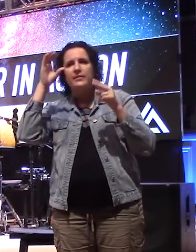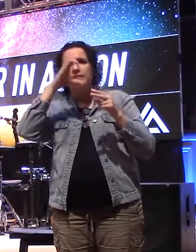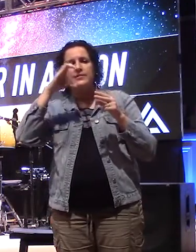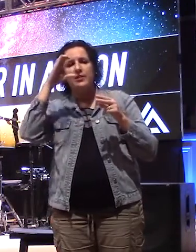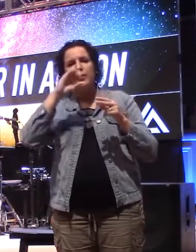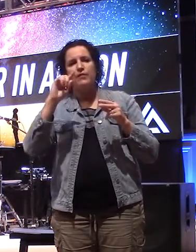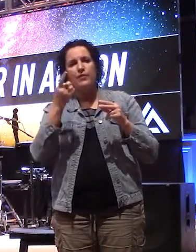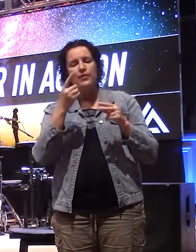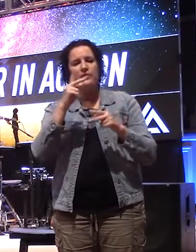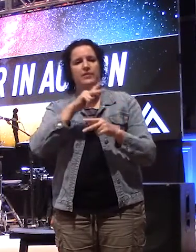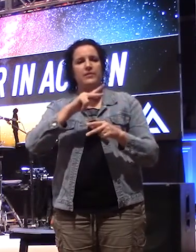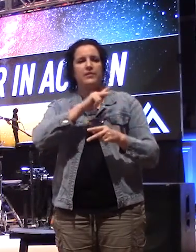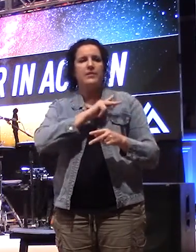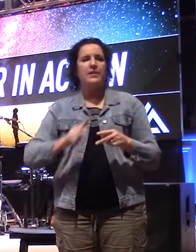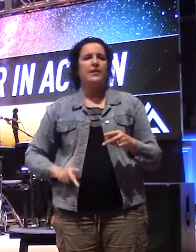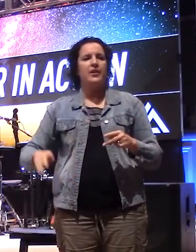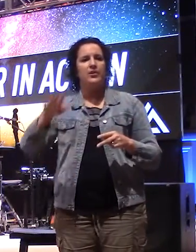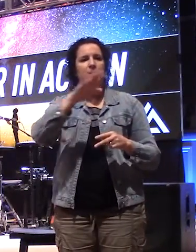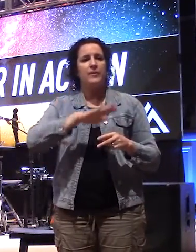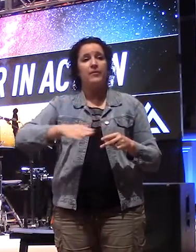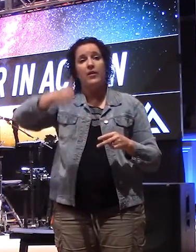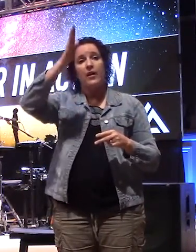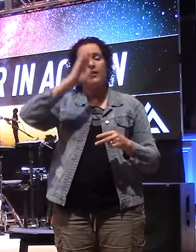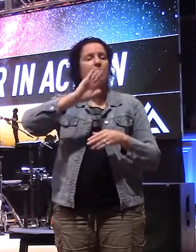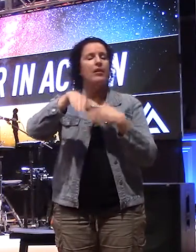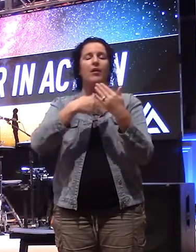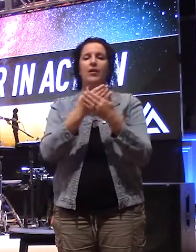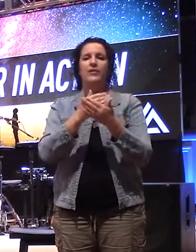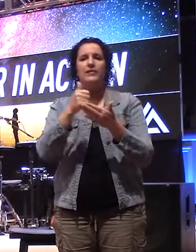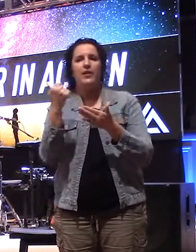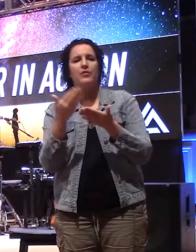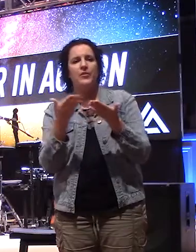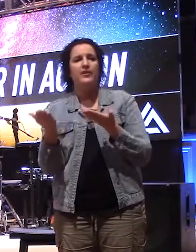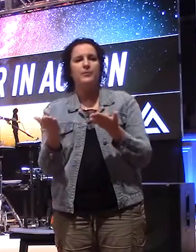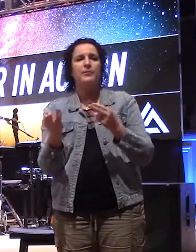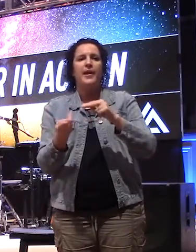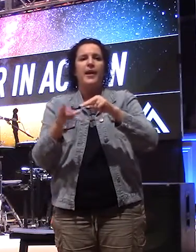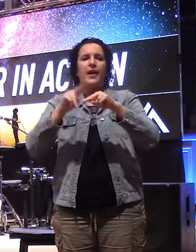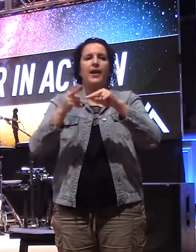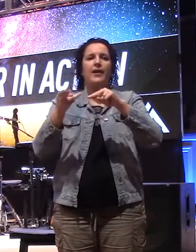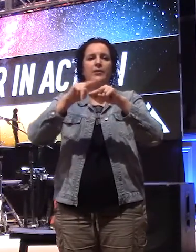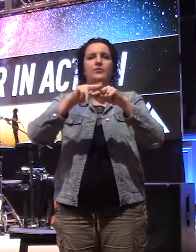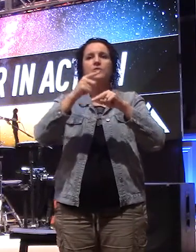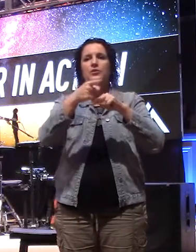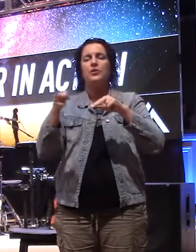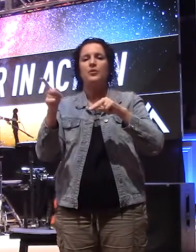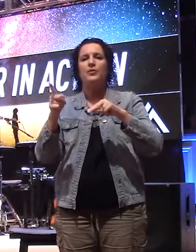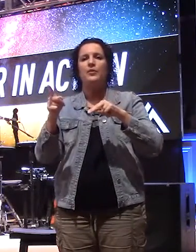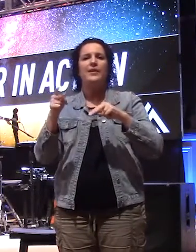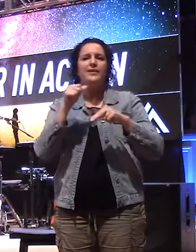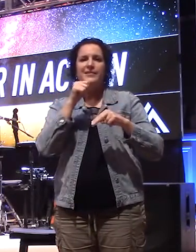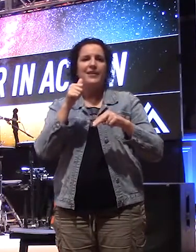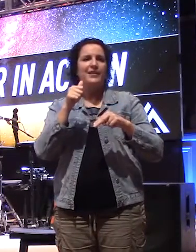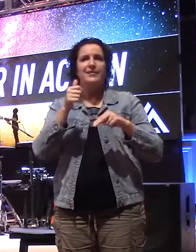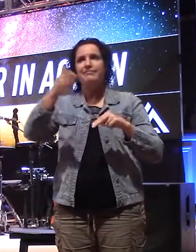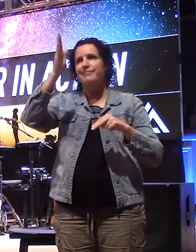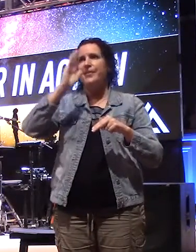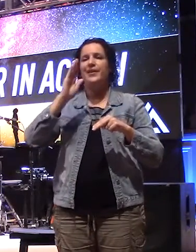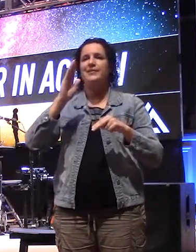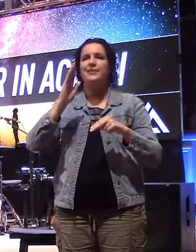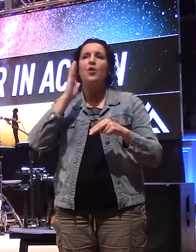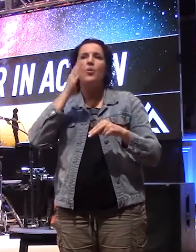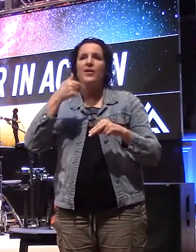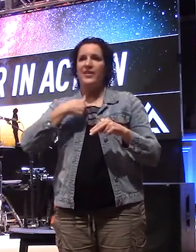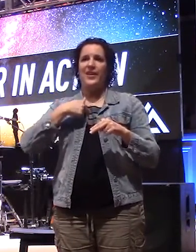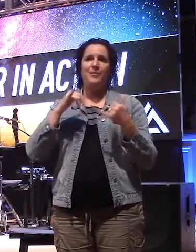of God and his righteousness, and all these things be added unto you." Now, it's God's will for some people to coach basketball. That wasn't God's will for me. And I